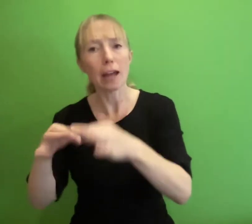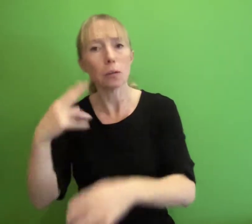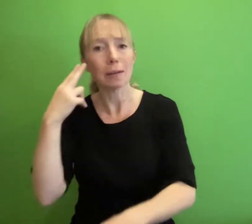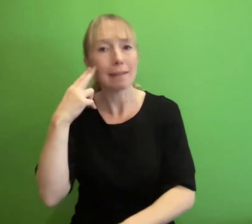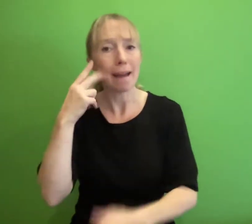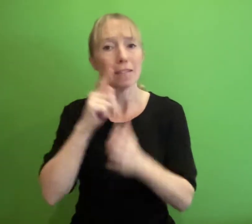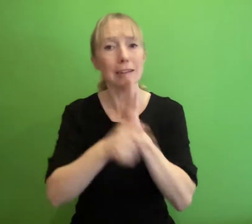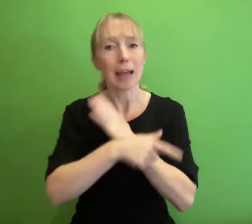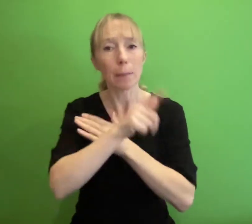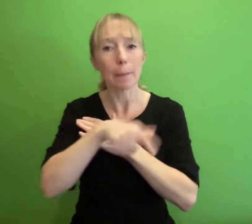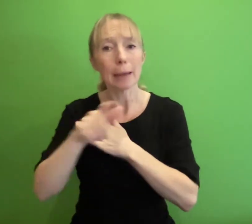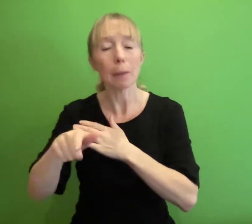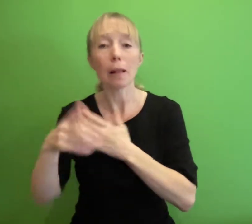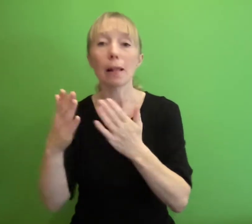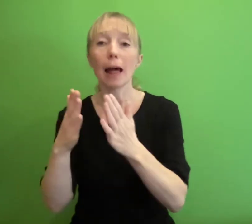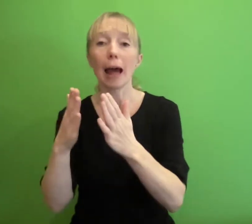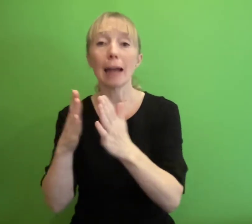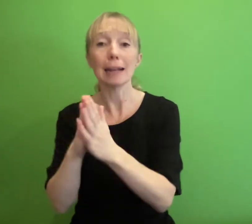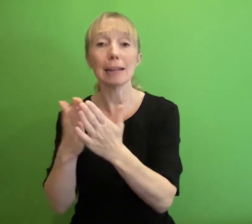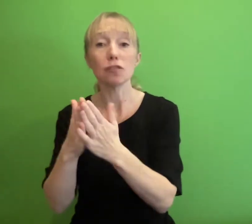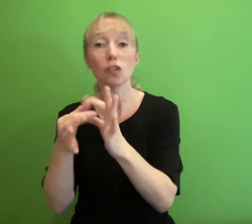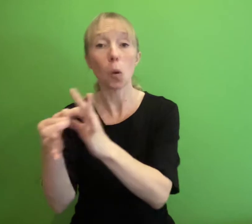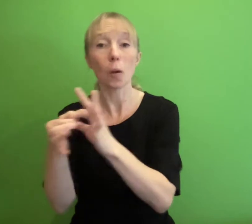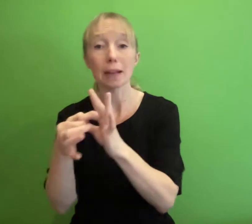literature organisations. It was inspired by an